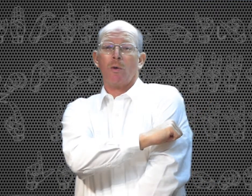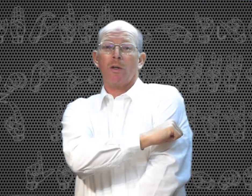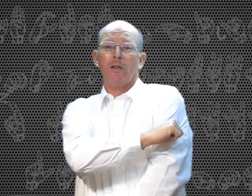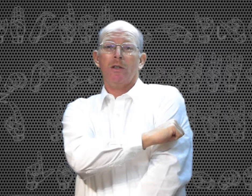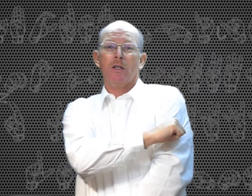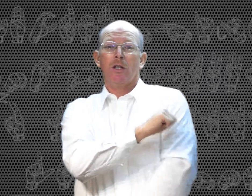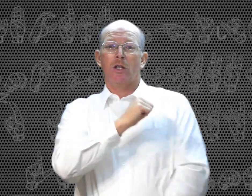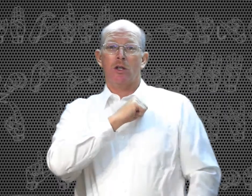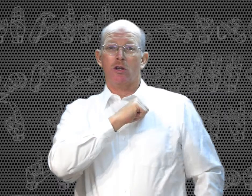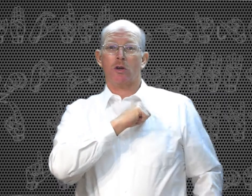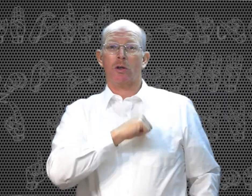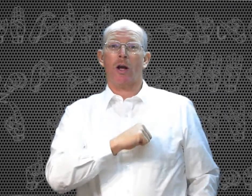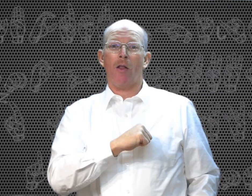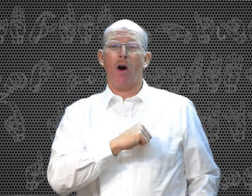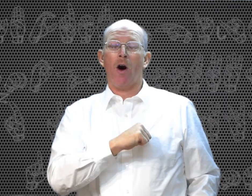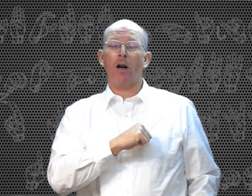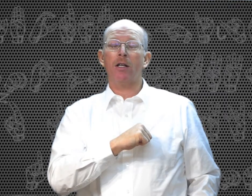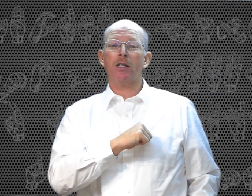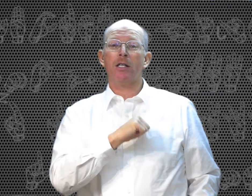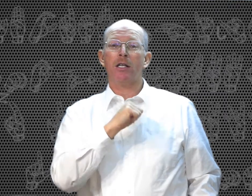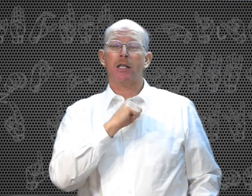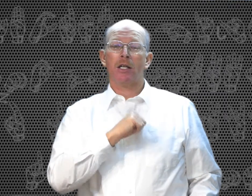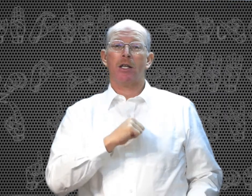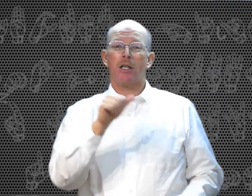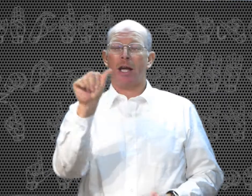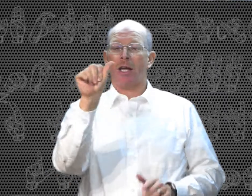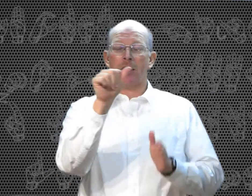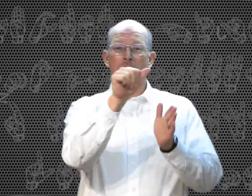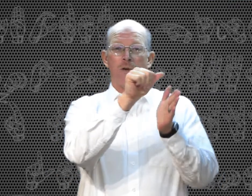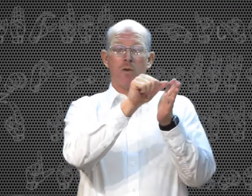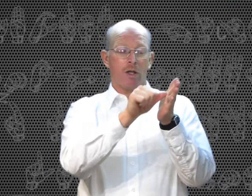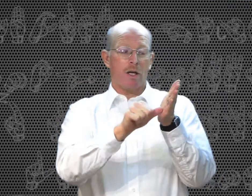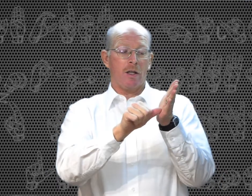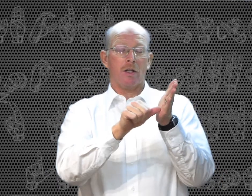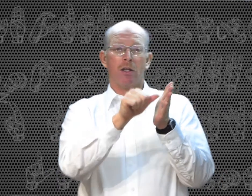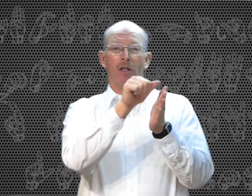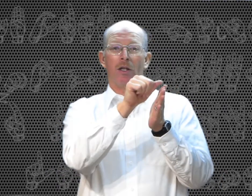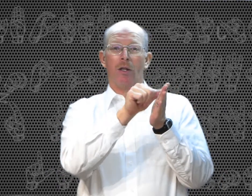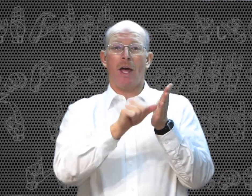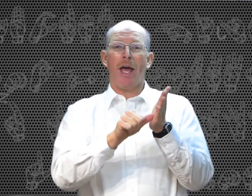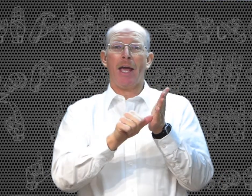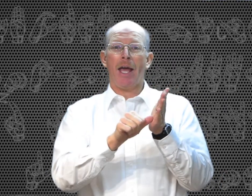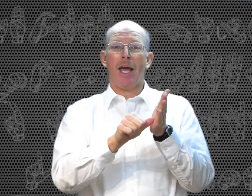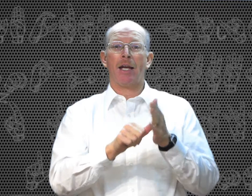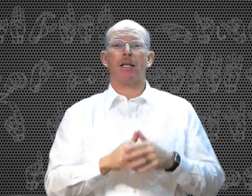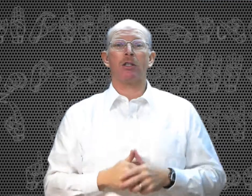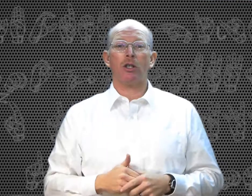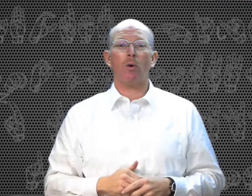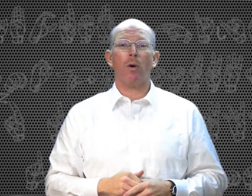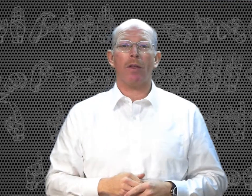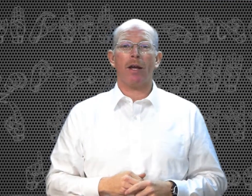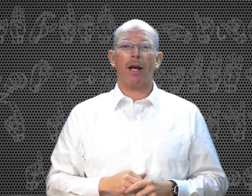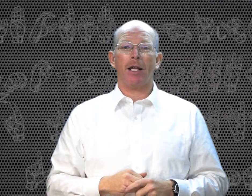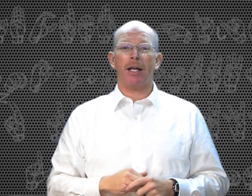shoulder, surgery on the heart, you take and use the A hand to show where the cut